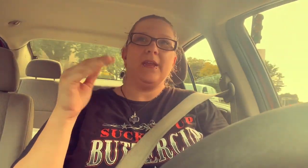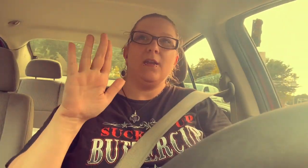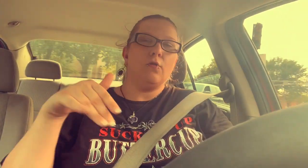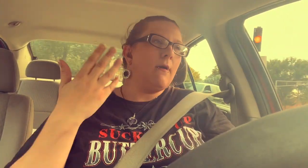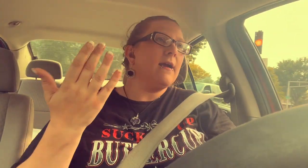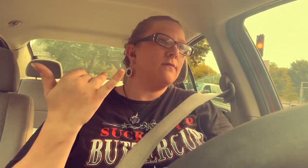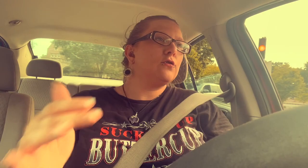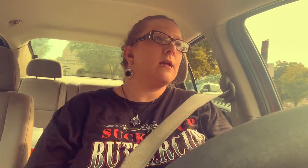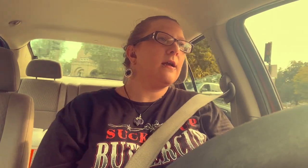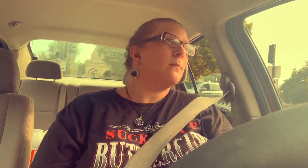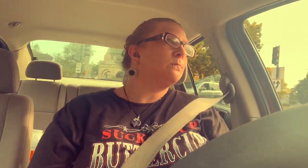it arrived today.